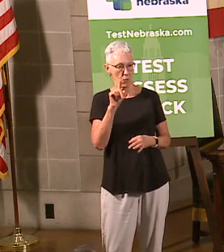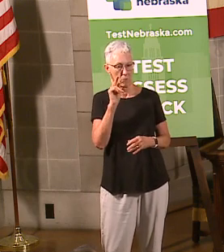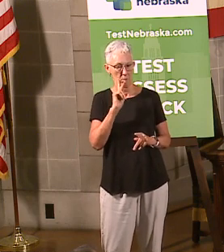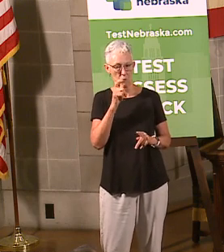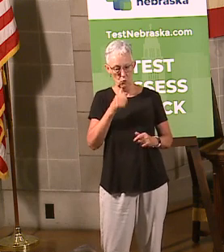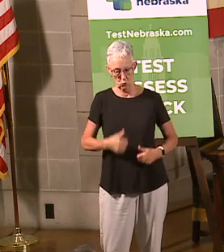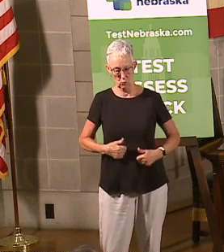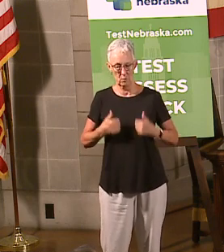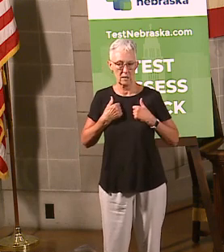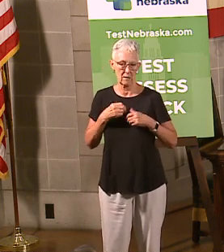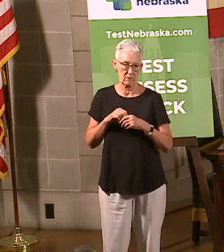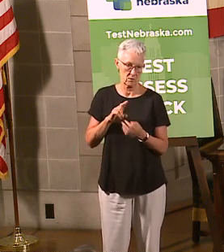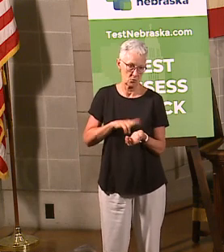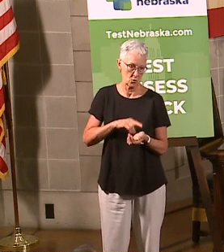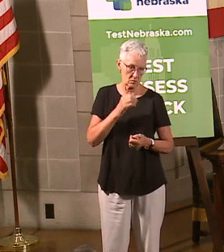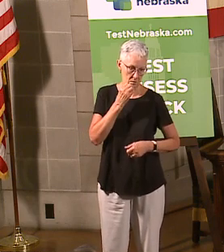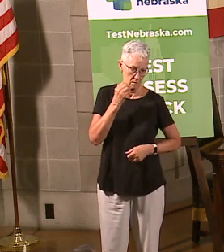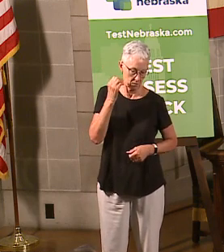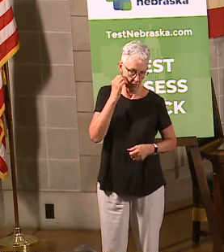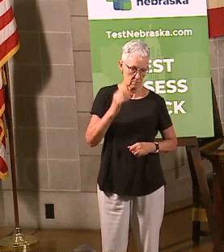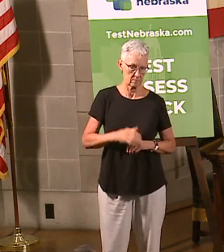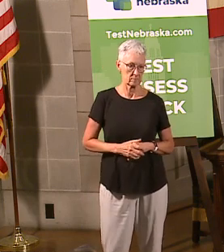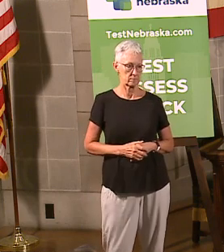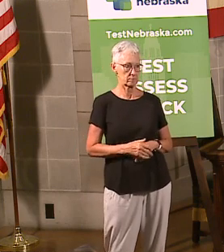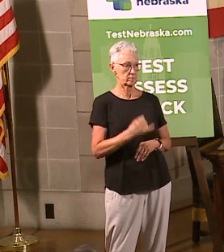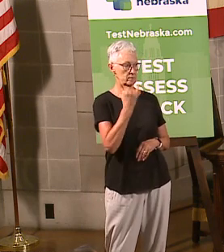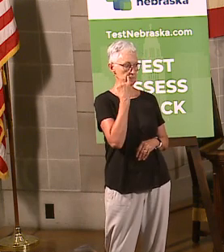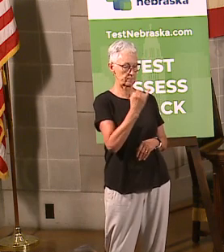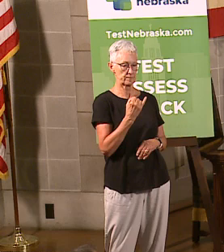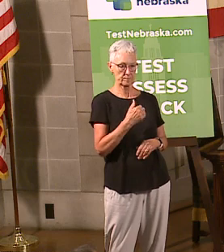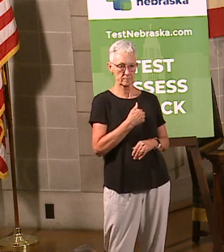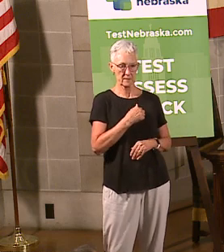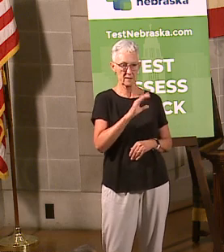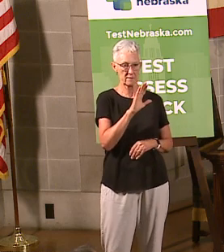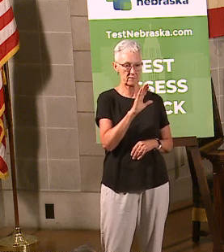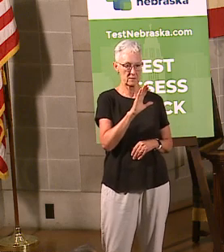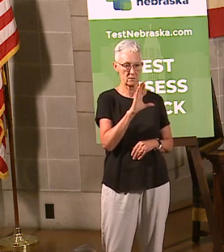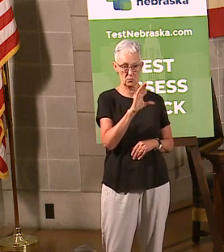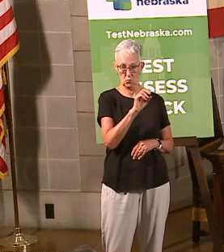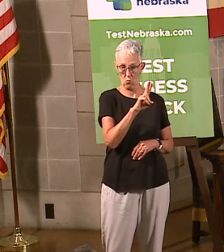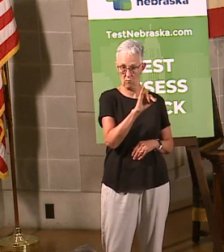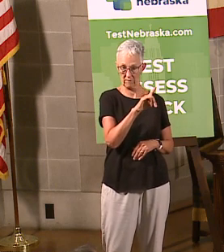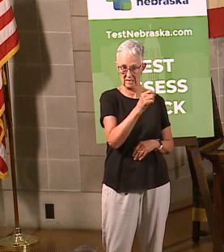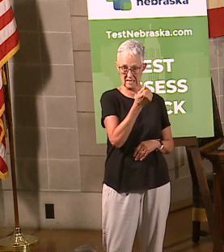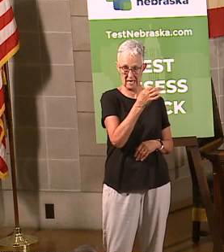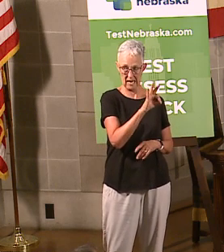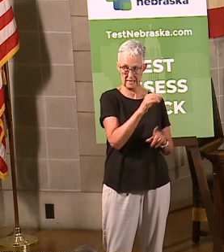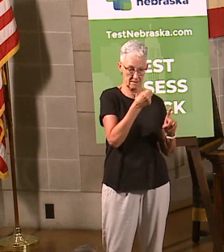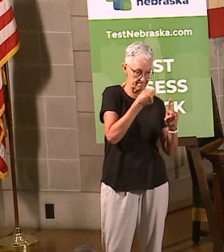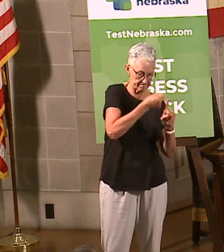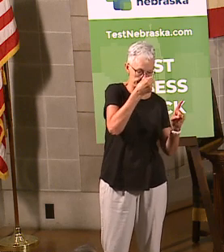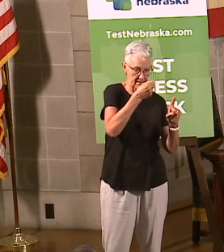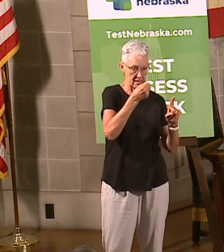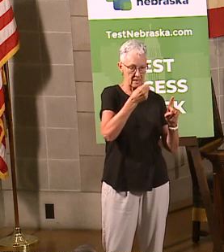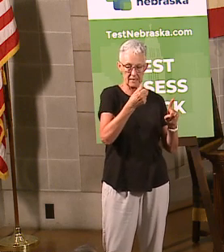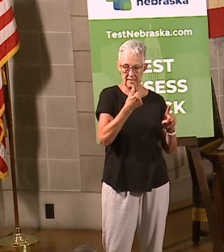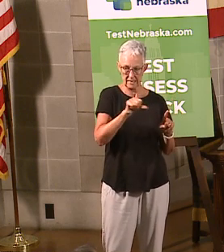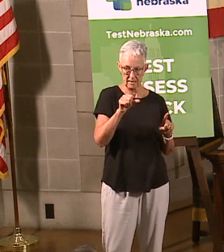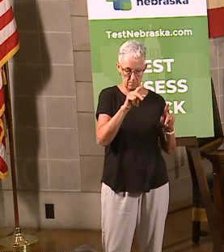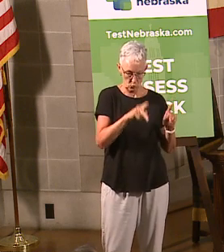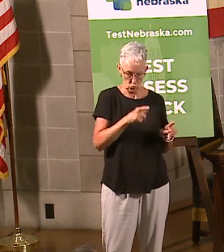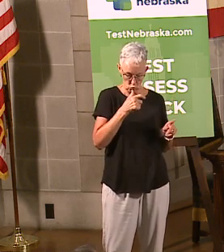So if there is a case of COVID-19 in either a resident or a staff in a